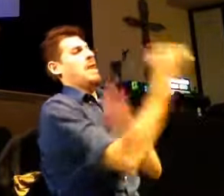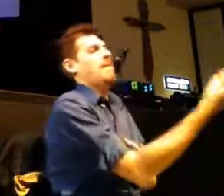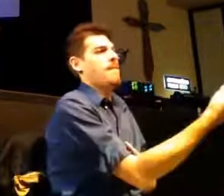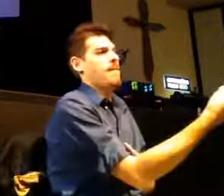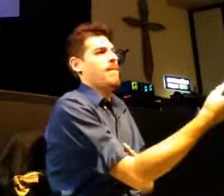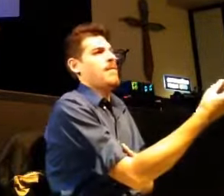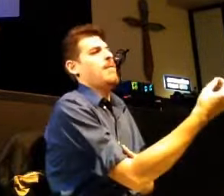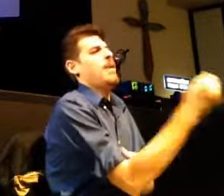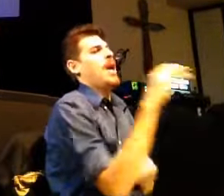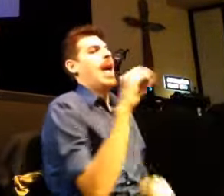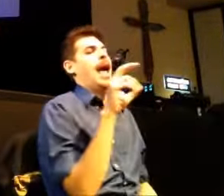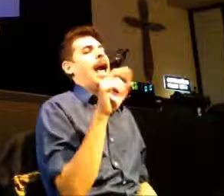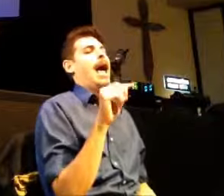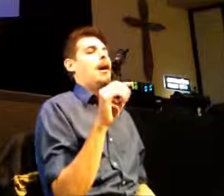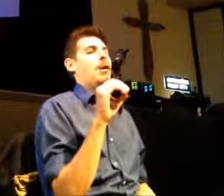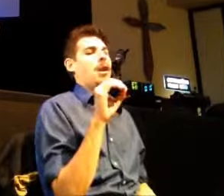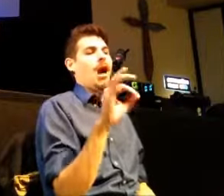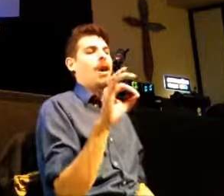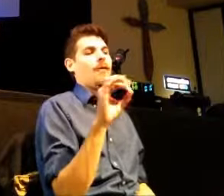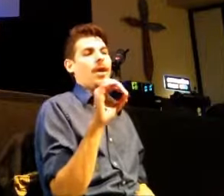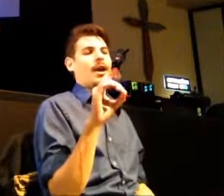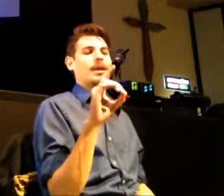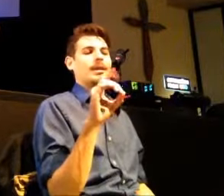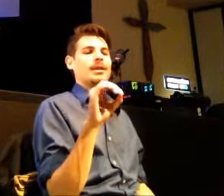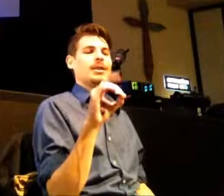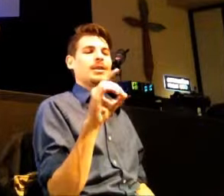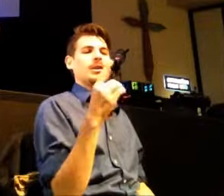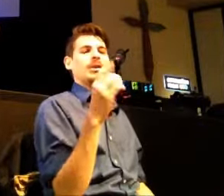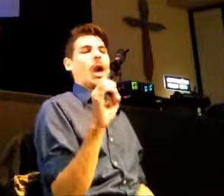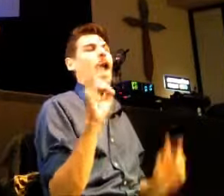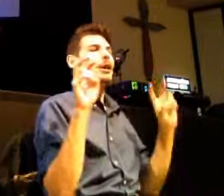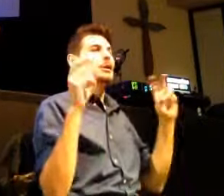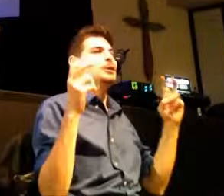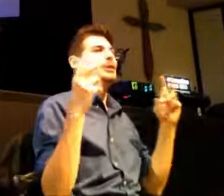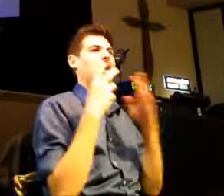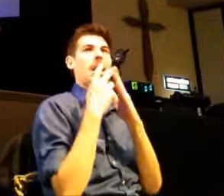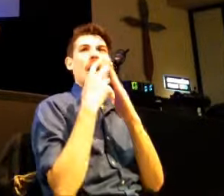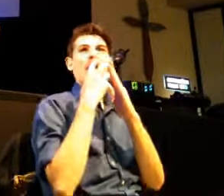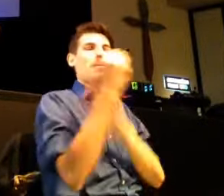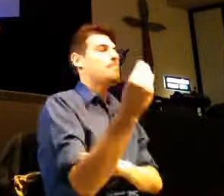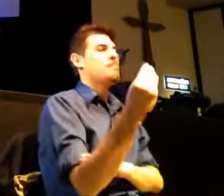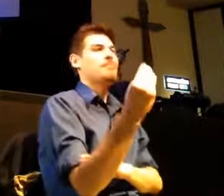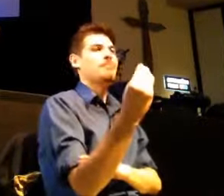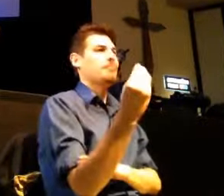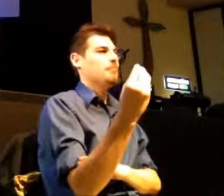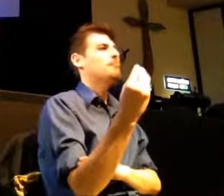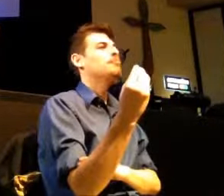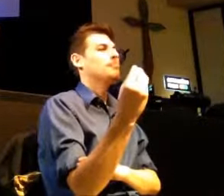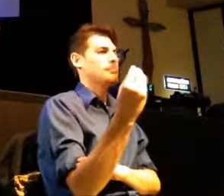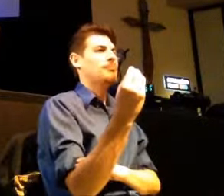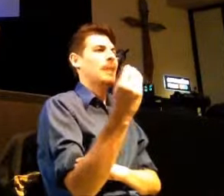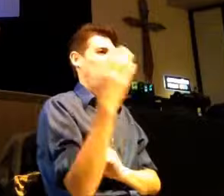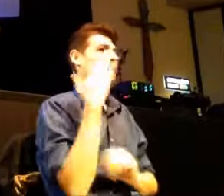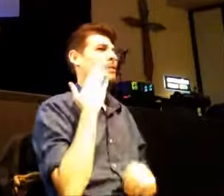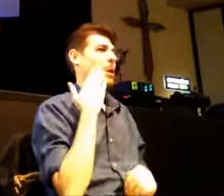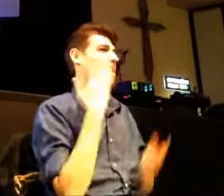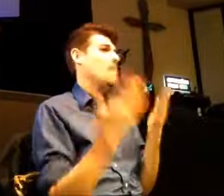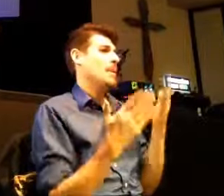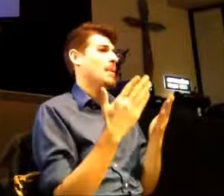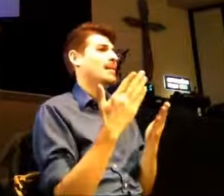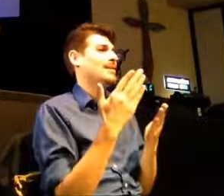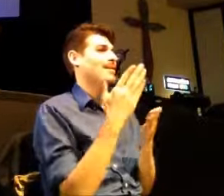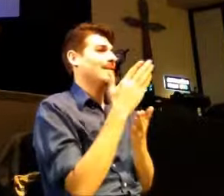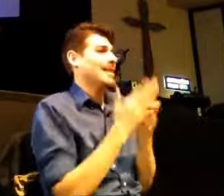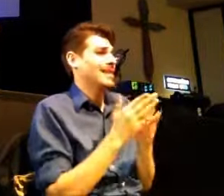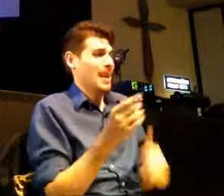say, I'm sure that there were some of the disciples in that moment that wanted to jump on the oars and just say, let's just row in the